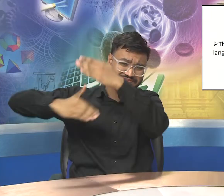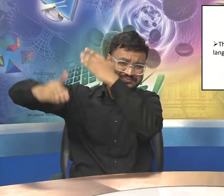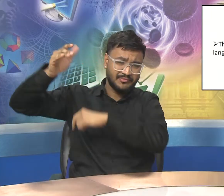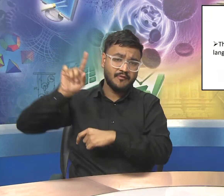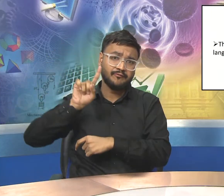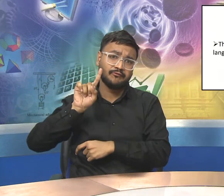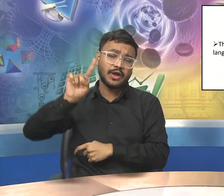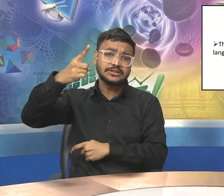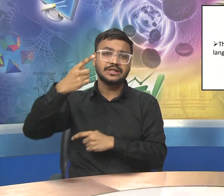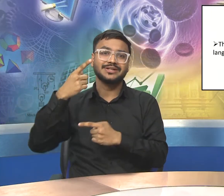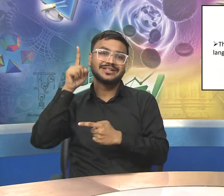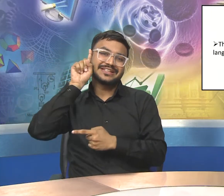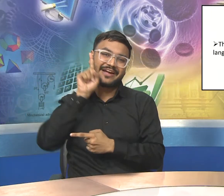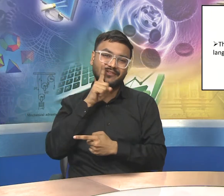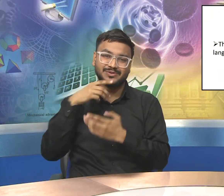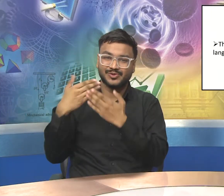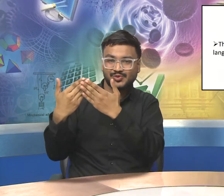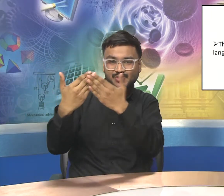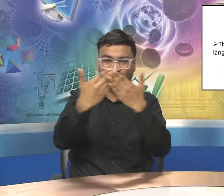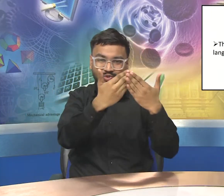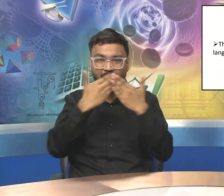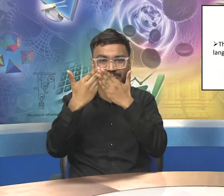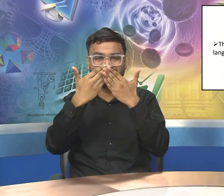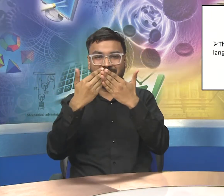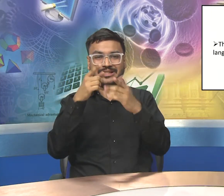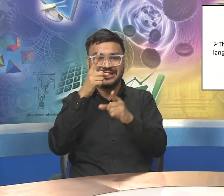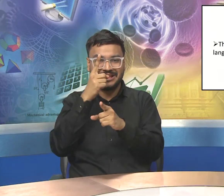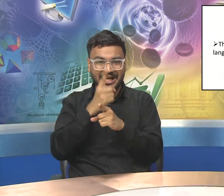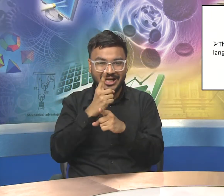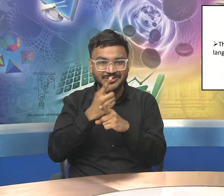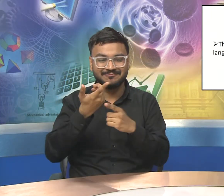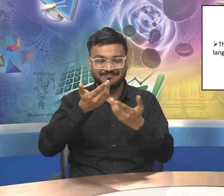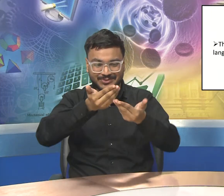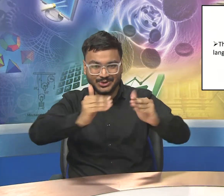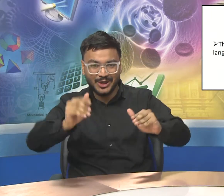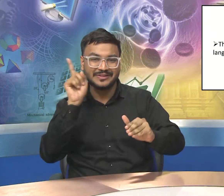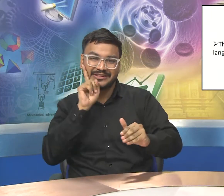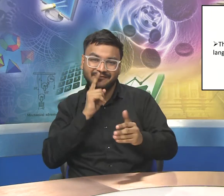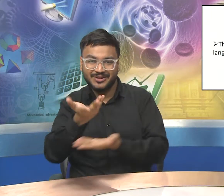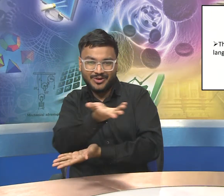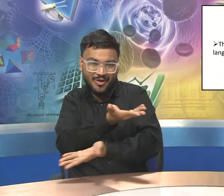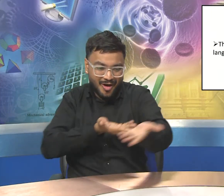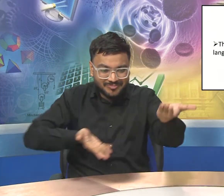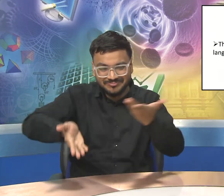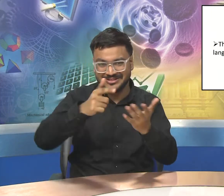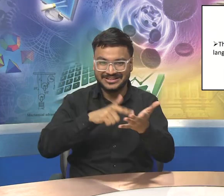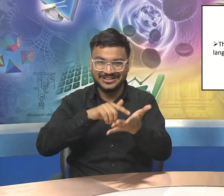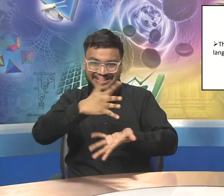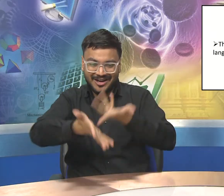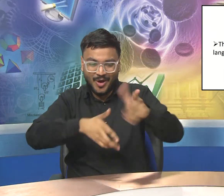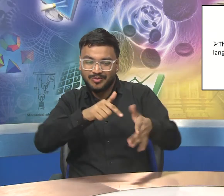The first deaf school did not use sign language but had an oral education